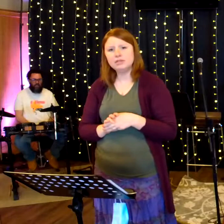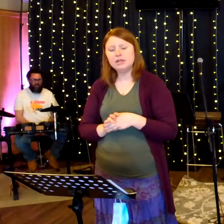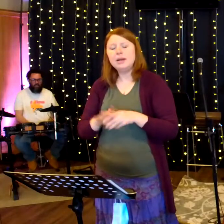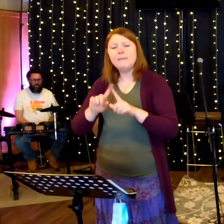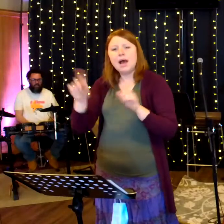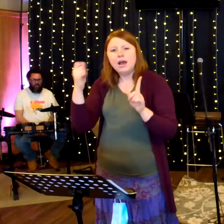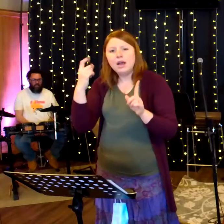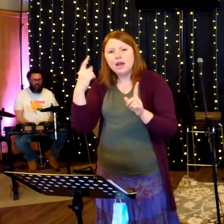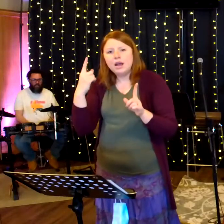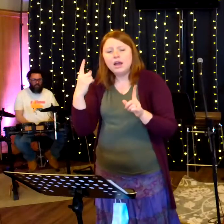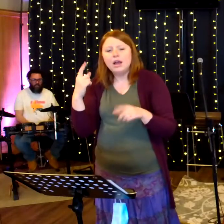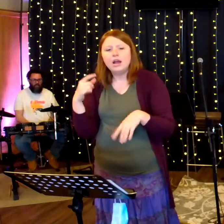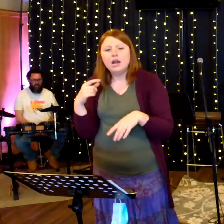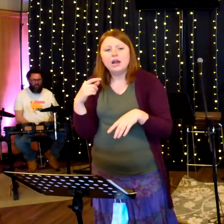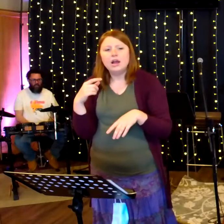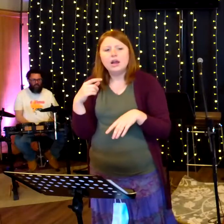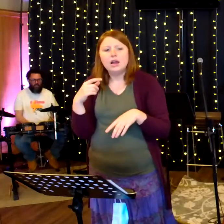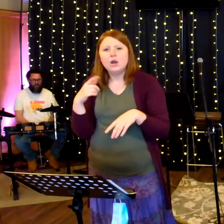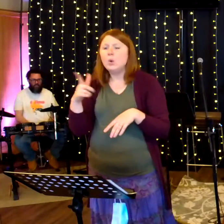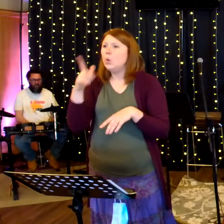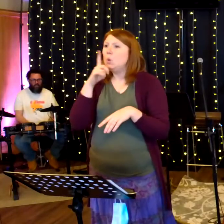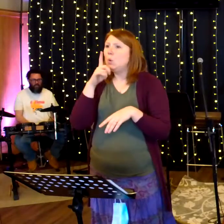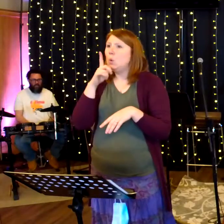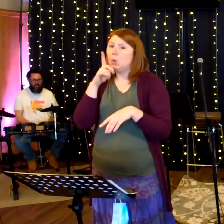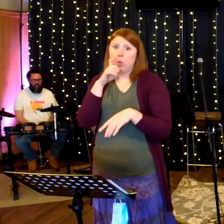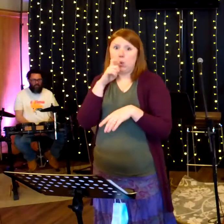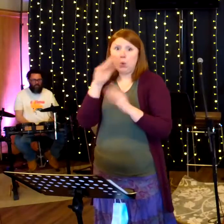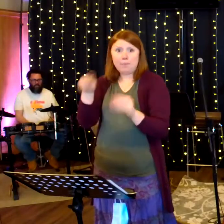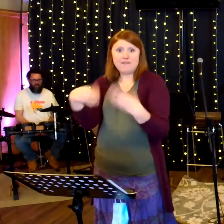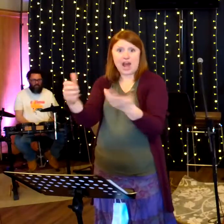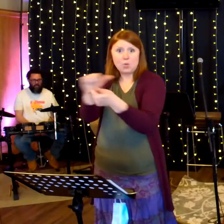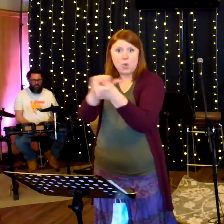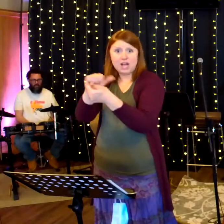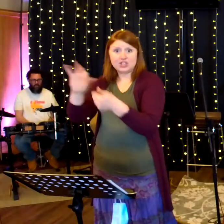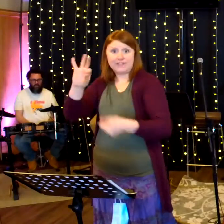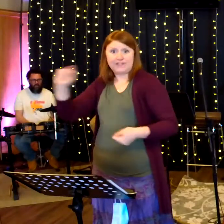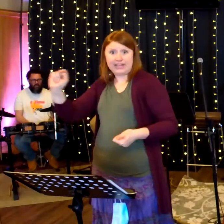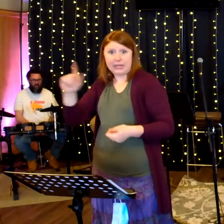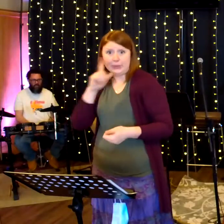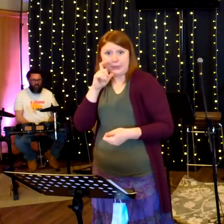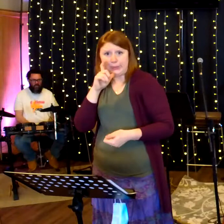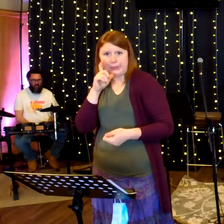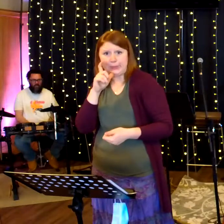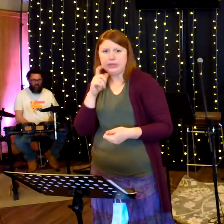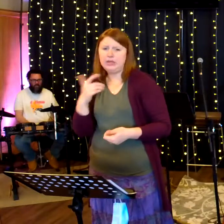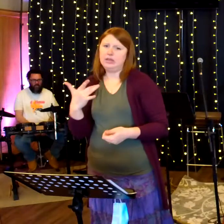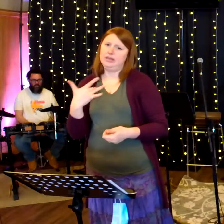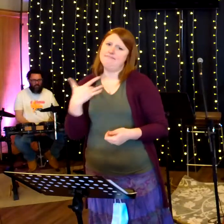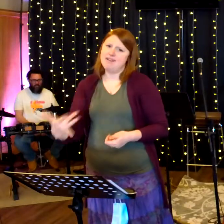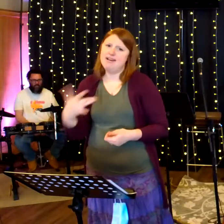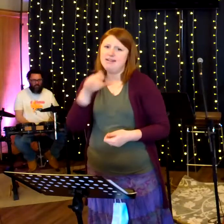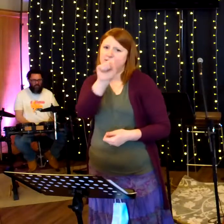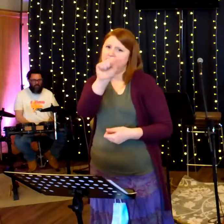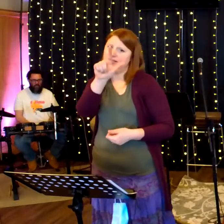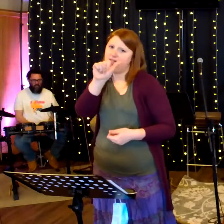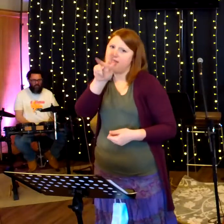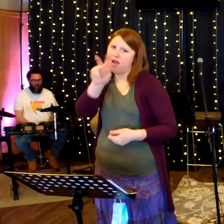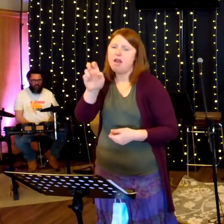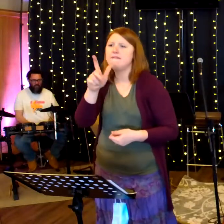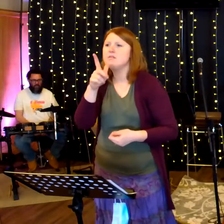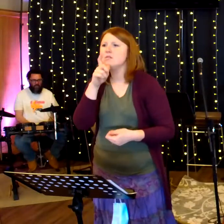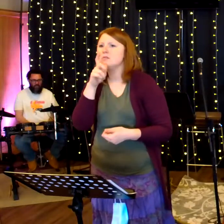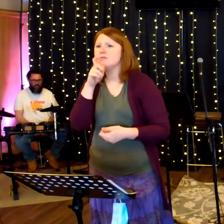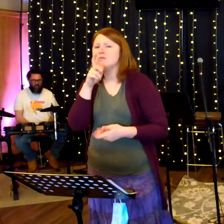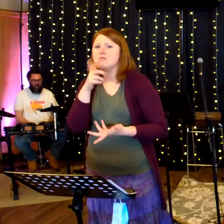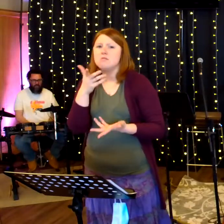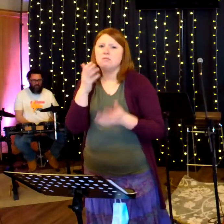But that service, that foot washing, was never done by the person who hosted,